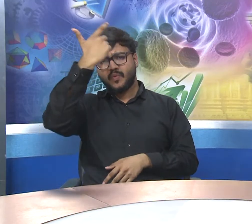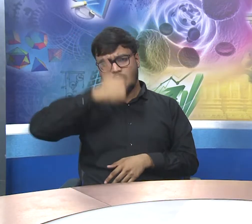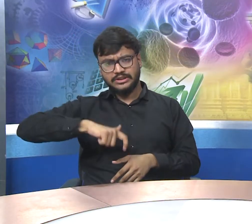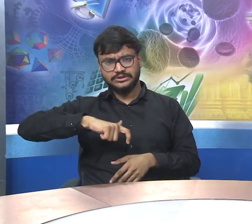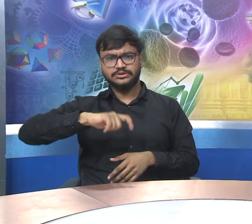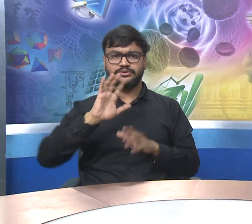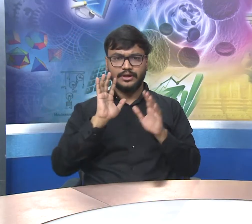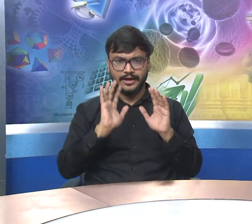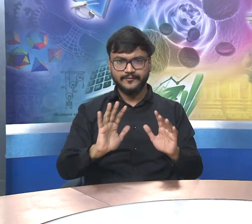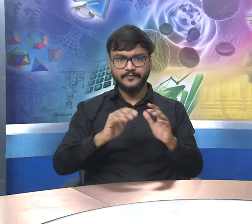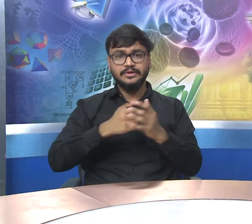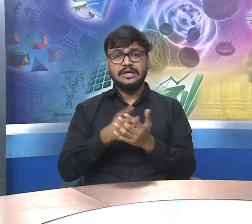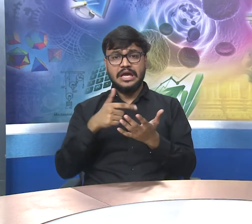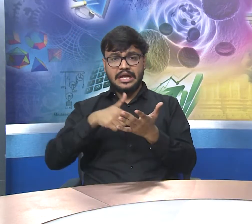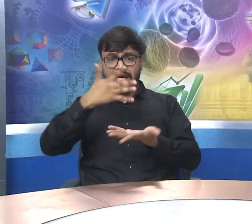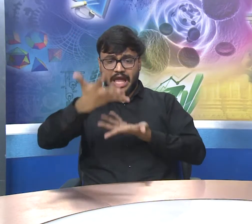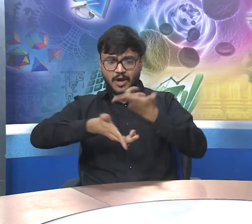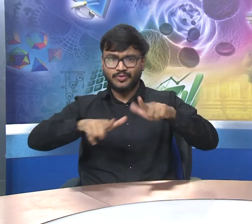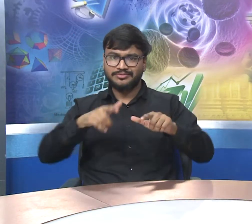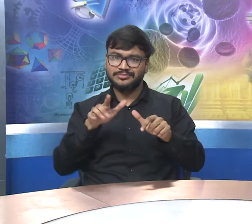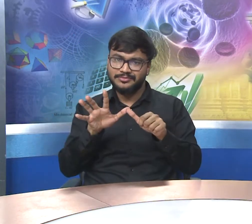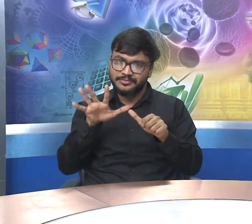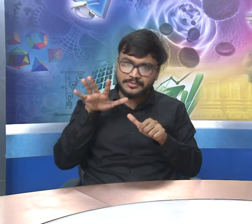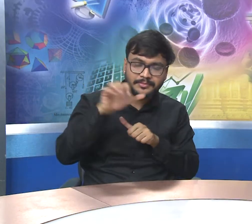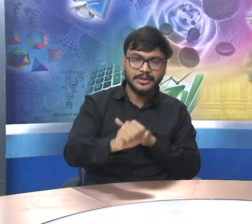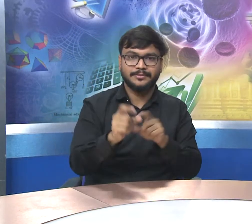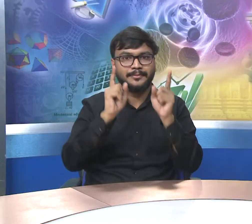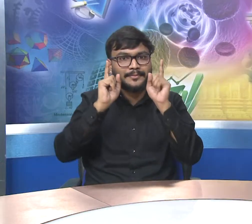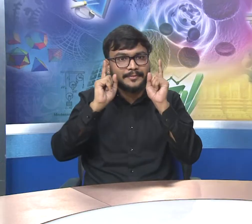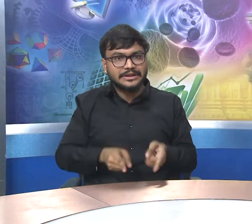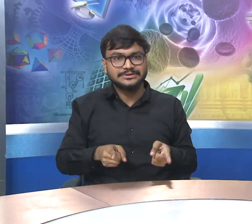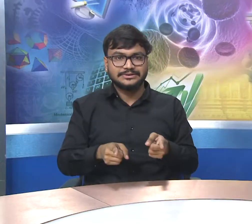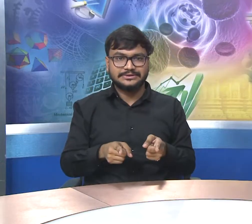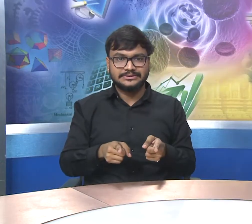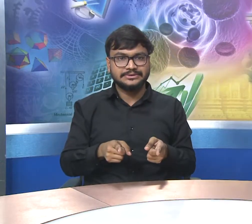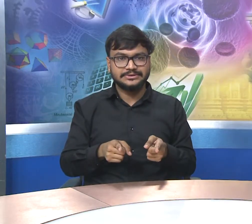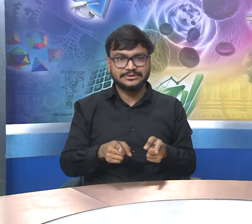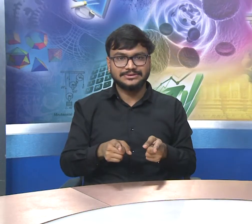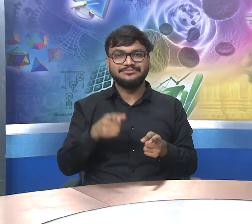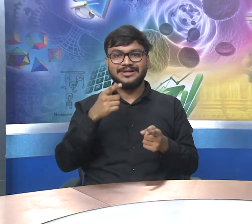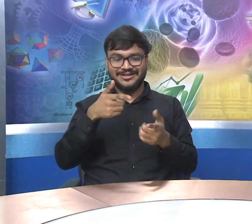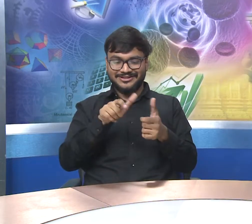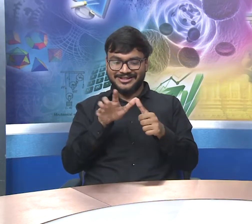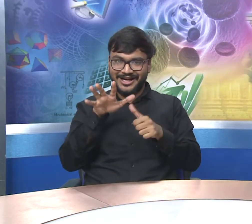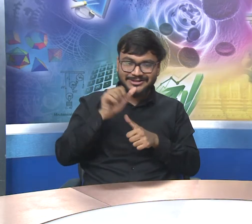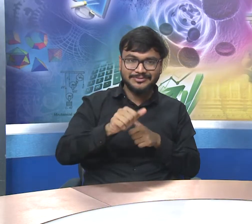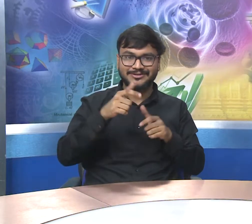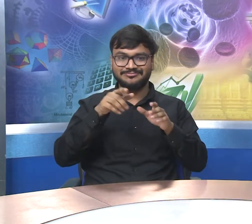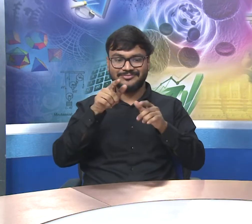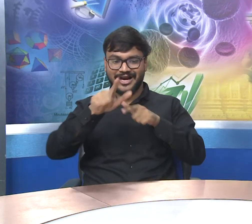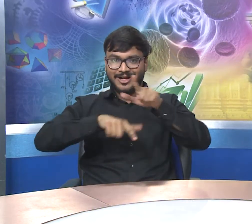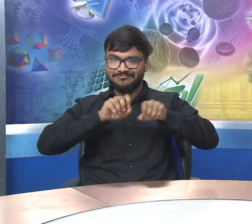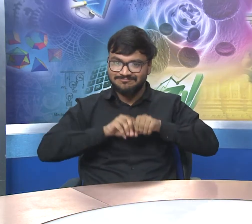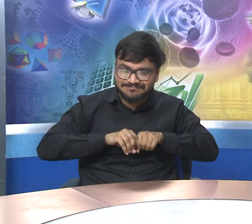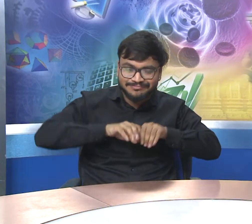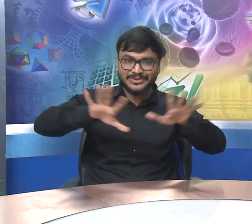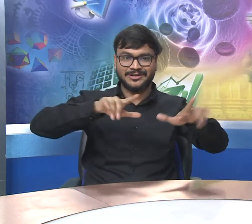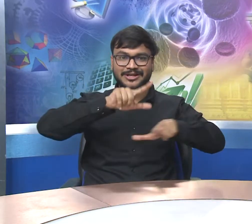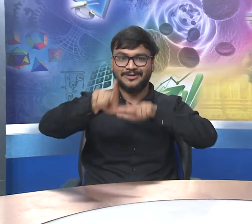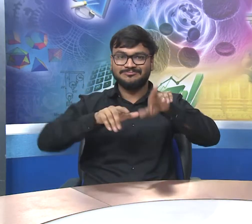First, speakers, or we can say signers of the language must have access to the